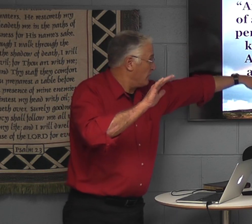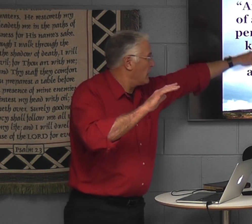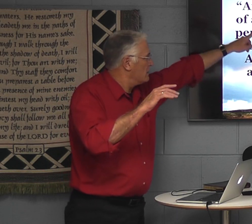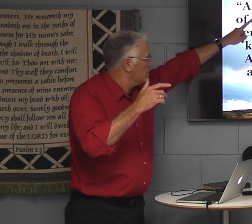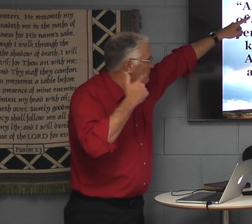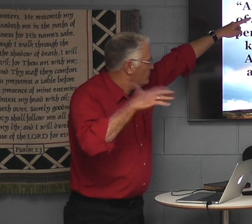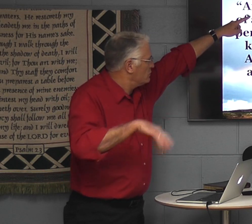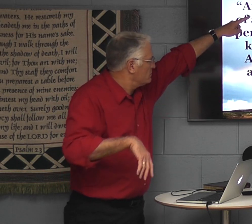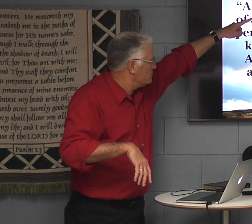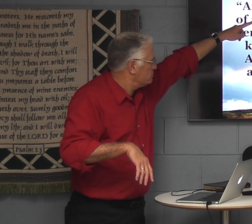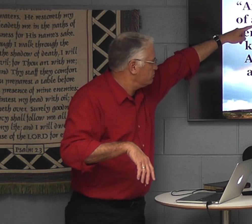So Genesis 9:5.